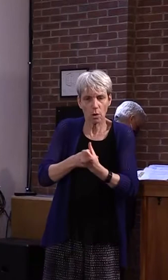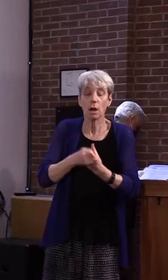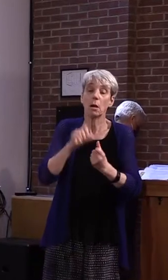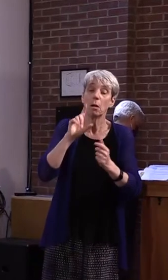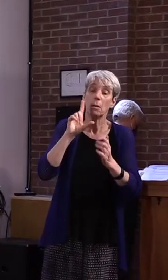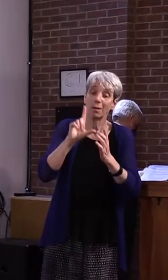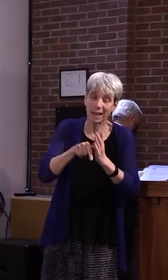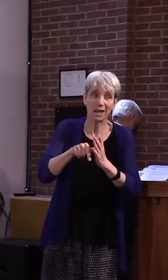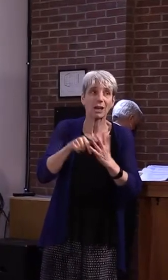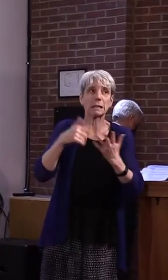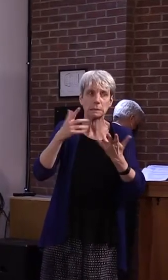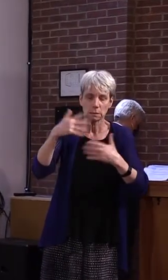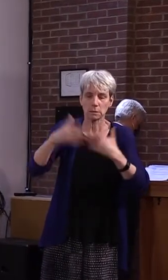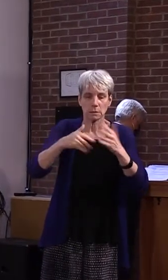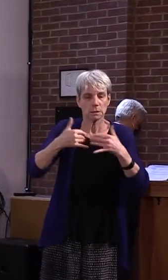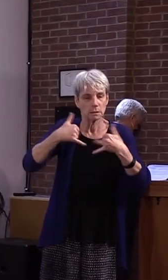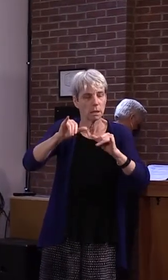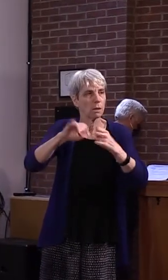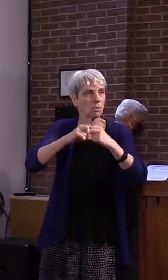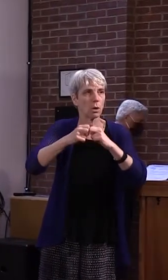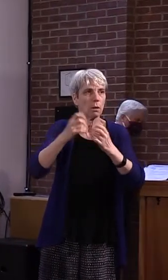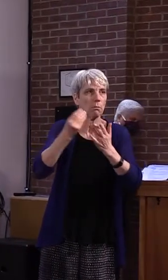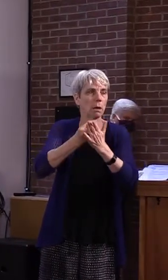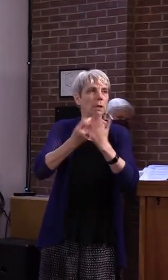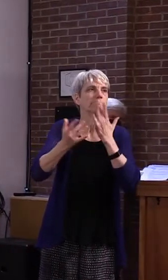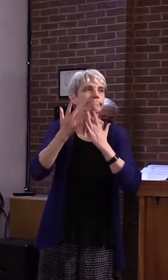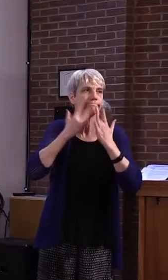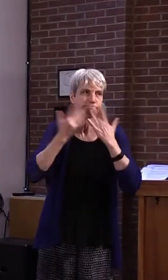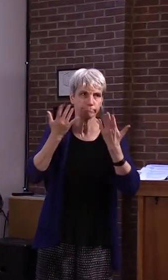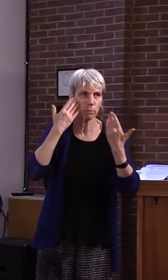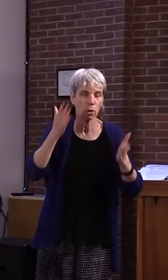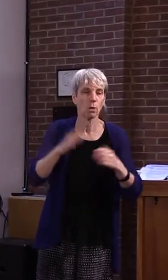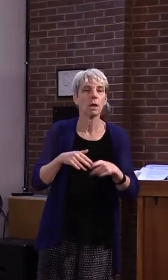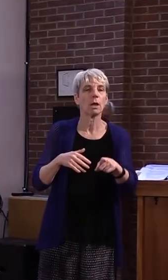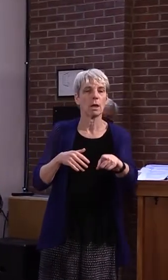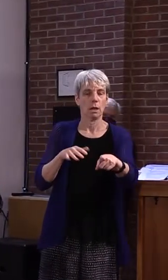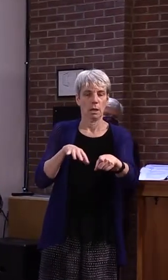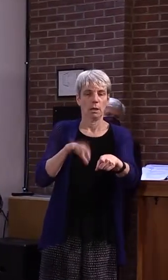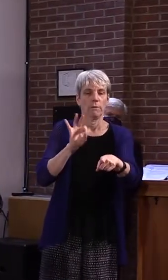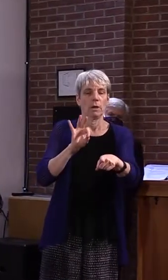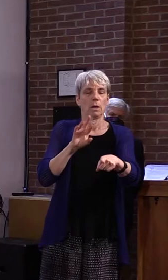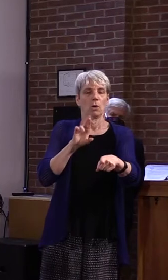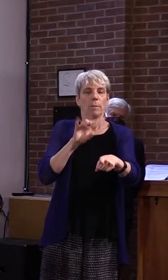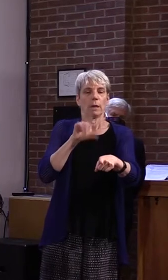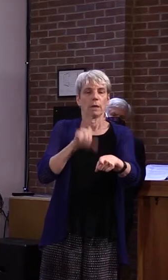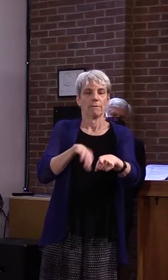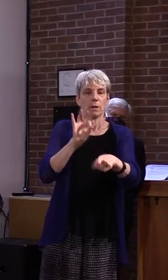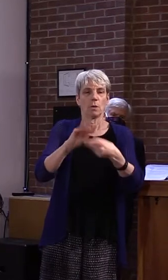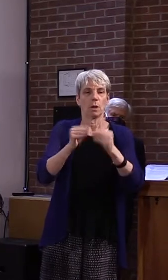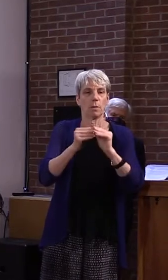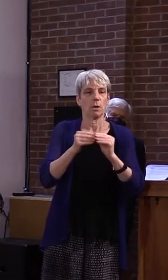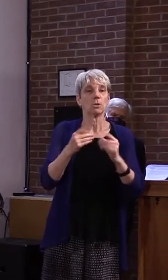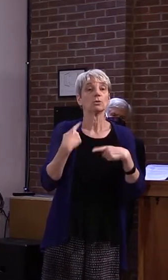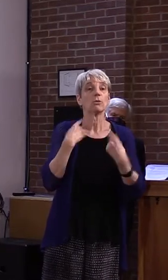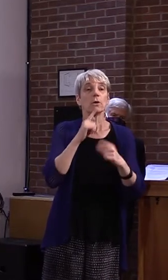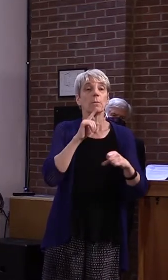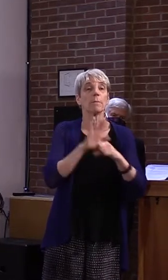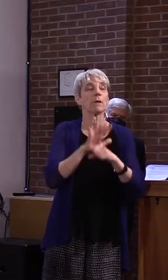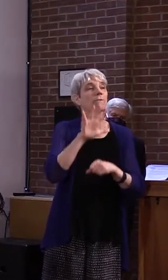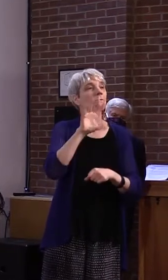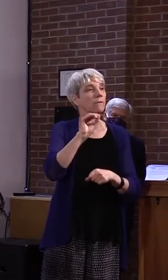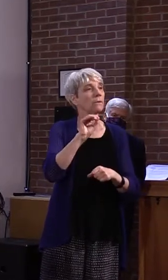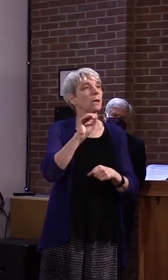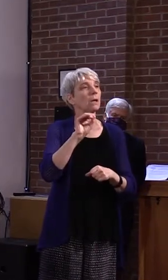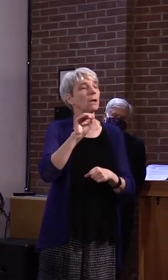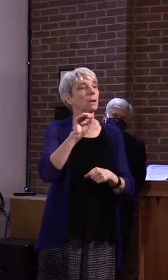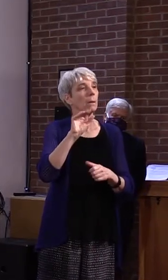emergency. Yeah, just I do have those exact figures up. So we have put forward $50 million in CRF